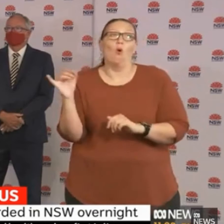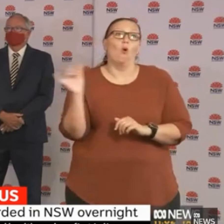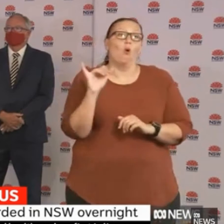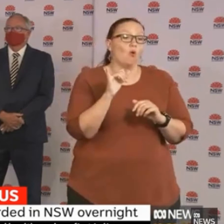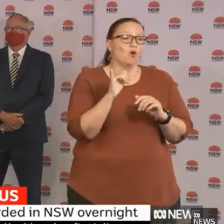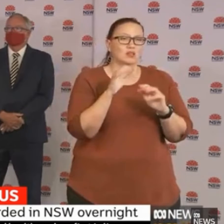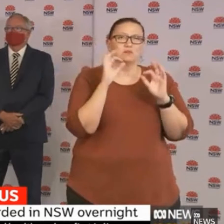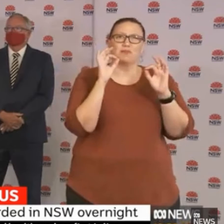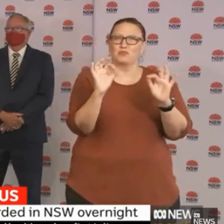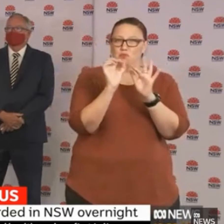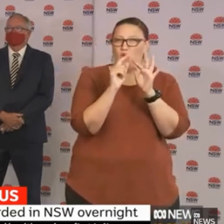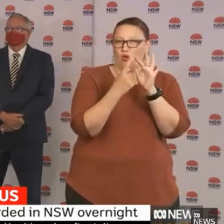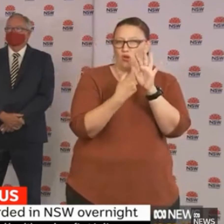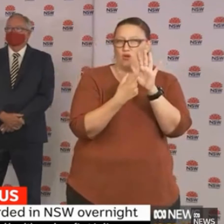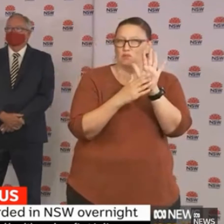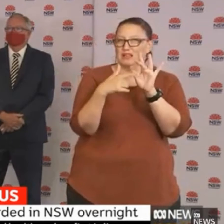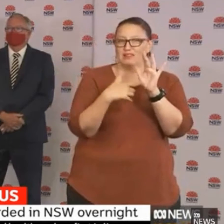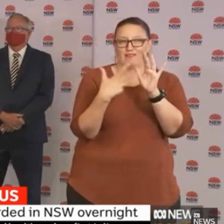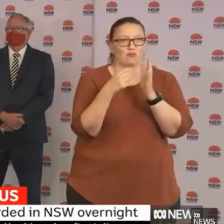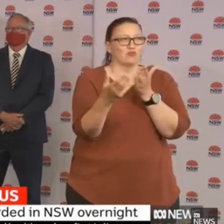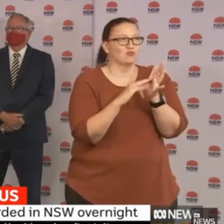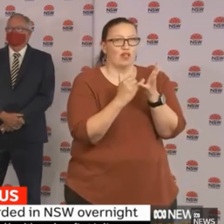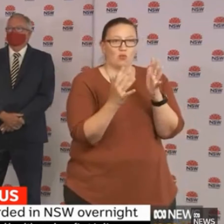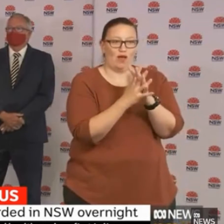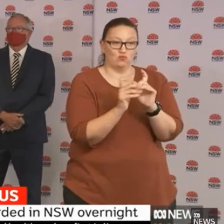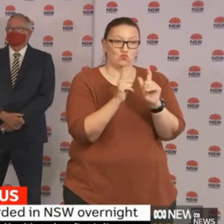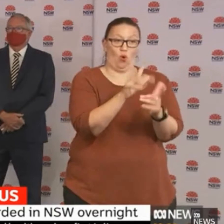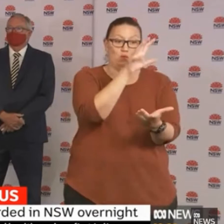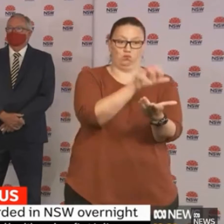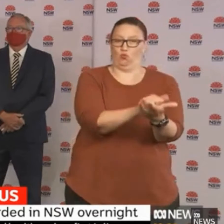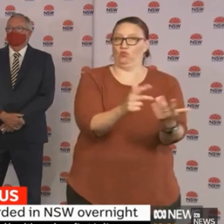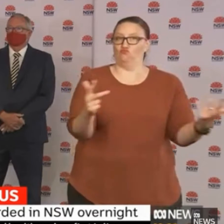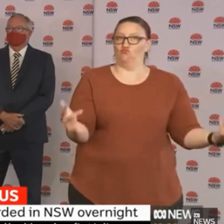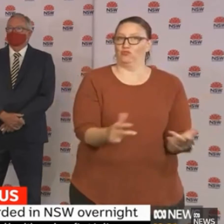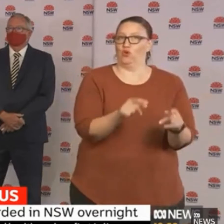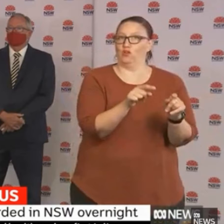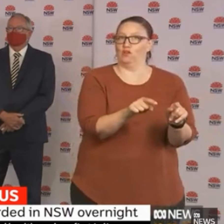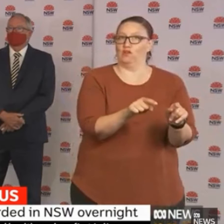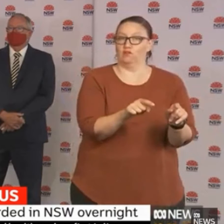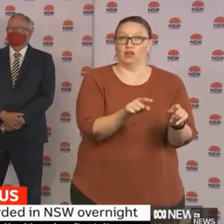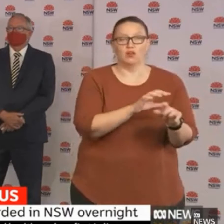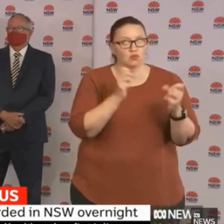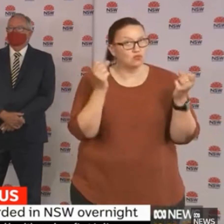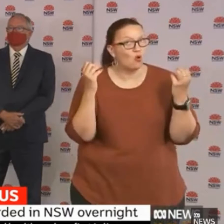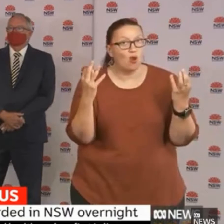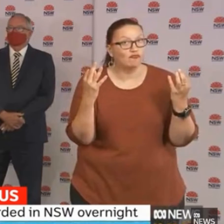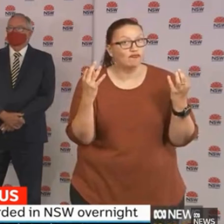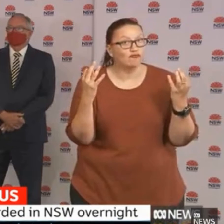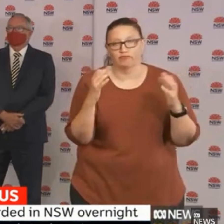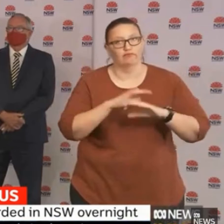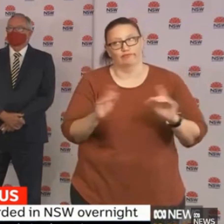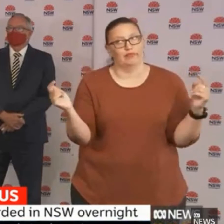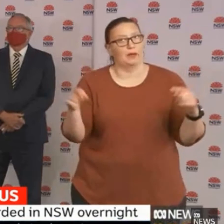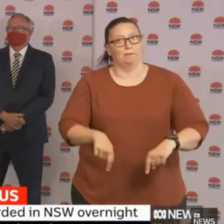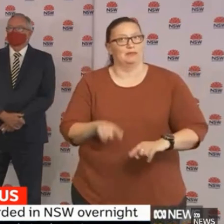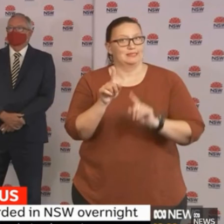Wales to attend a hospitality venue, nobody should be in the CBD at all. And that is our strong message. All of